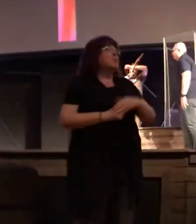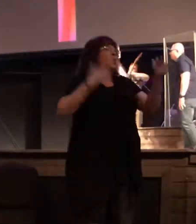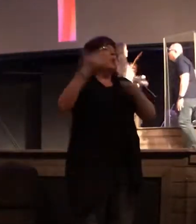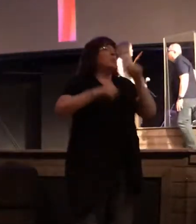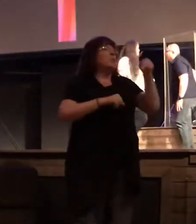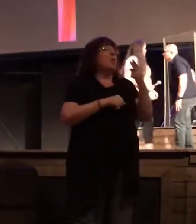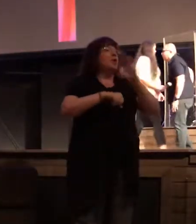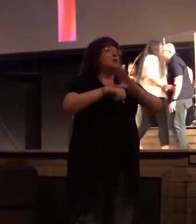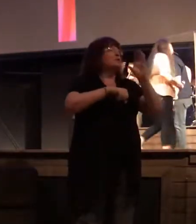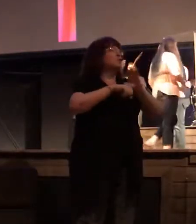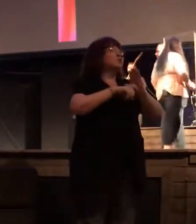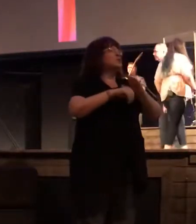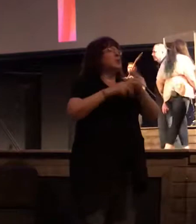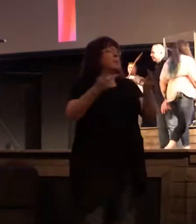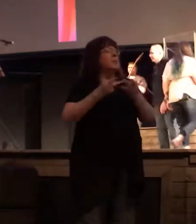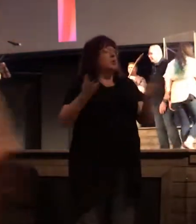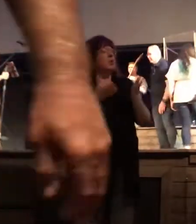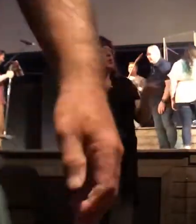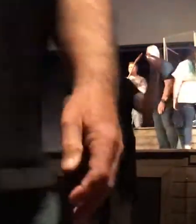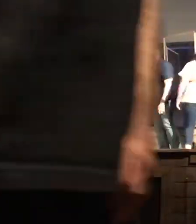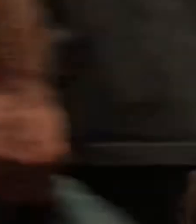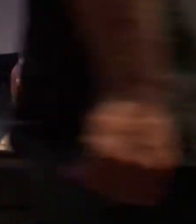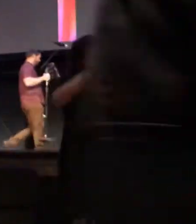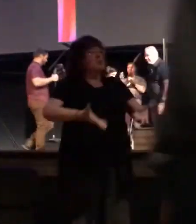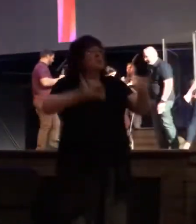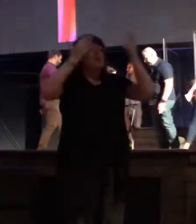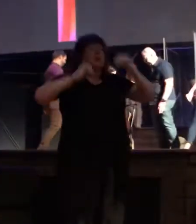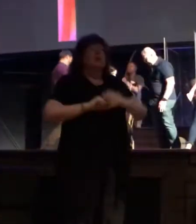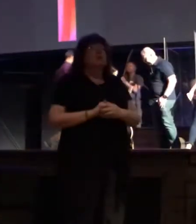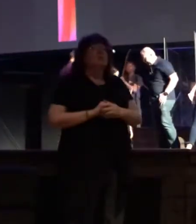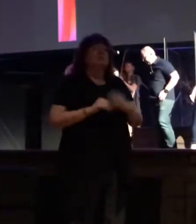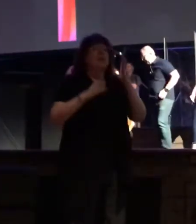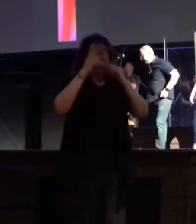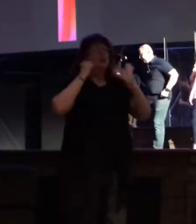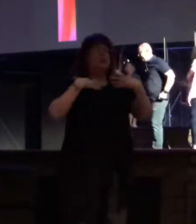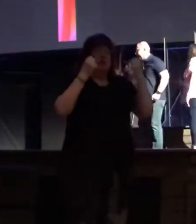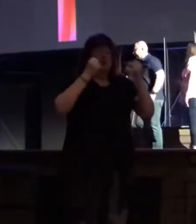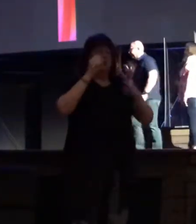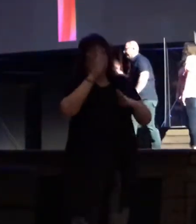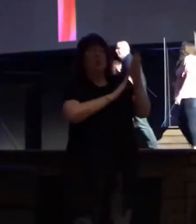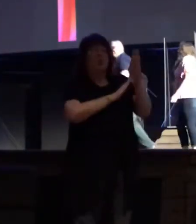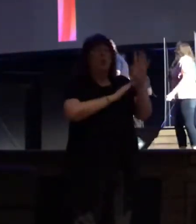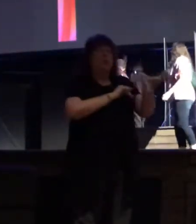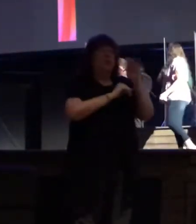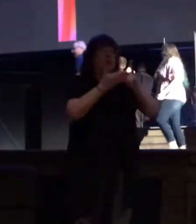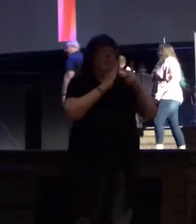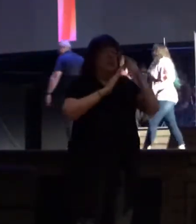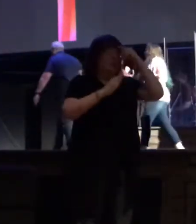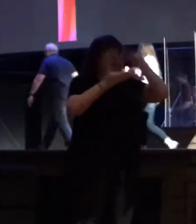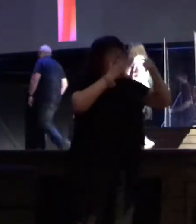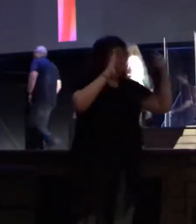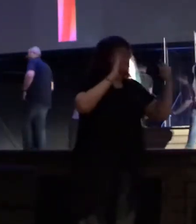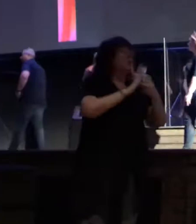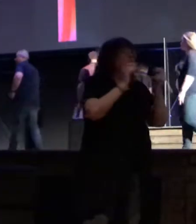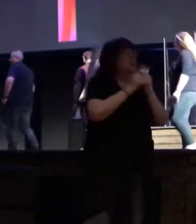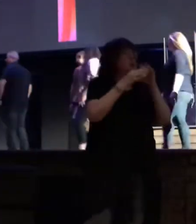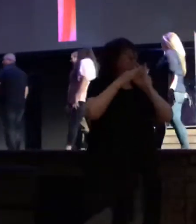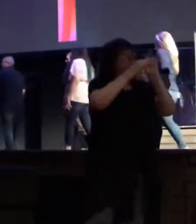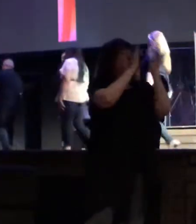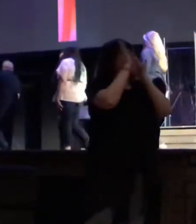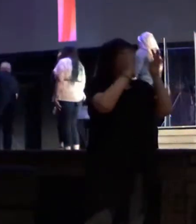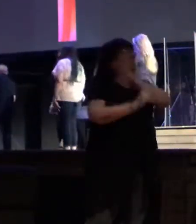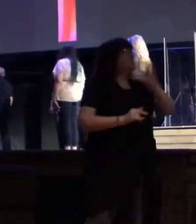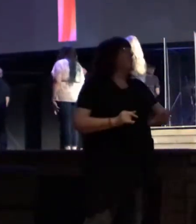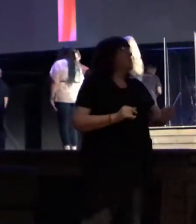Welcome to Pure Heart Church, a place where you're encouraged to come authentically as you are, experience healing and growth, and discover meaning and purpose through a relationship with